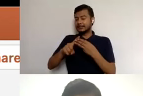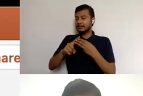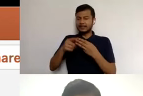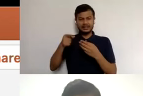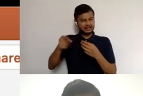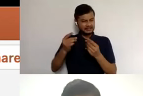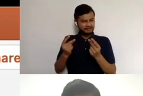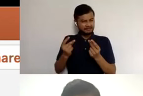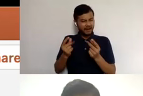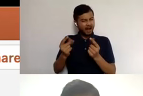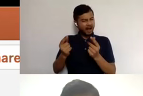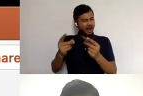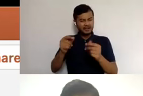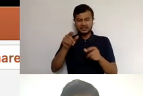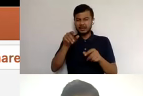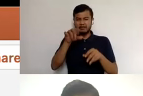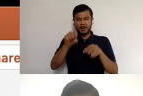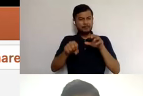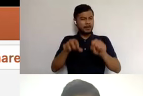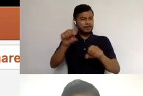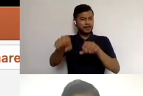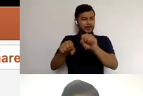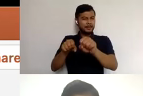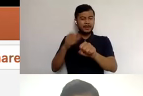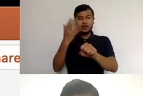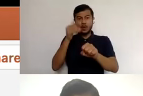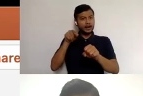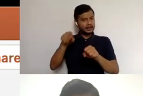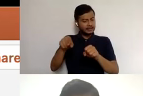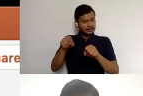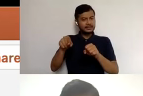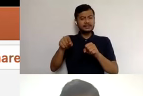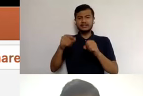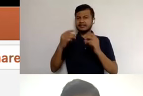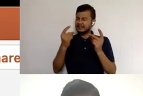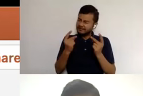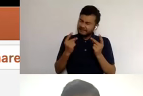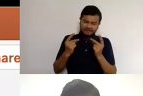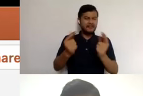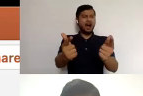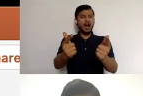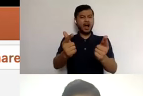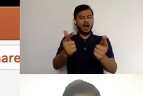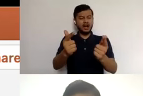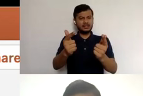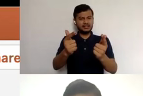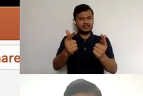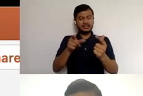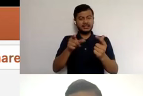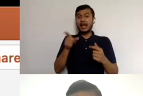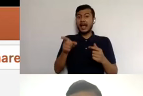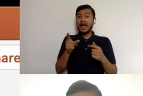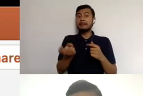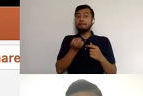6, it enables better high-density performance, faster speeds, it has more efficient battery use.